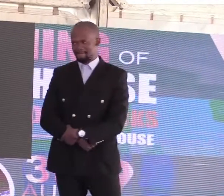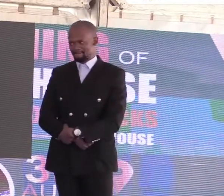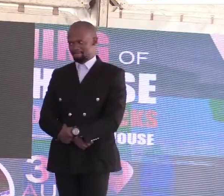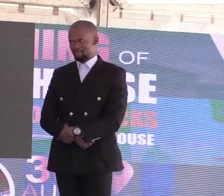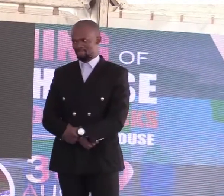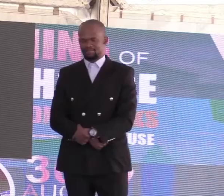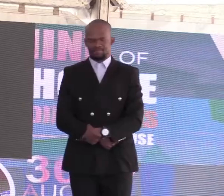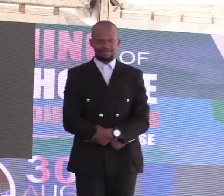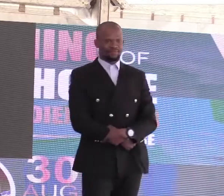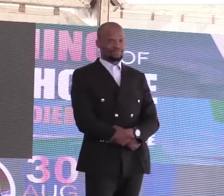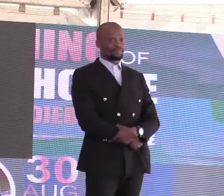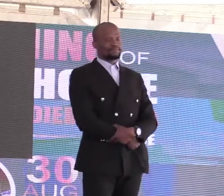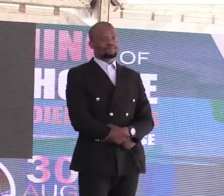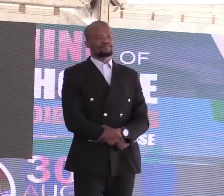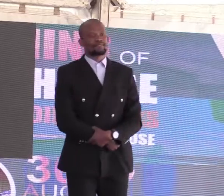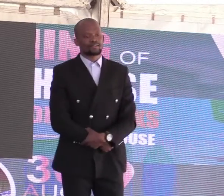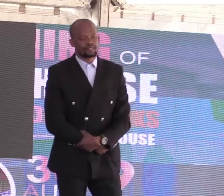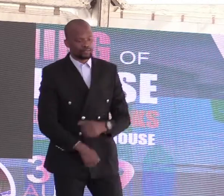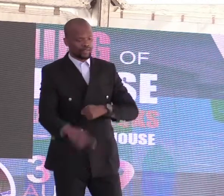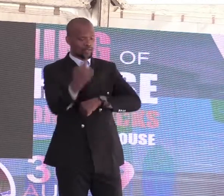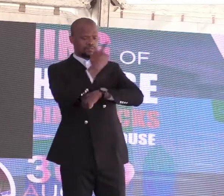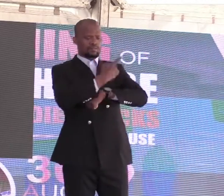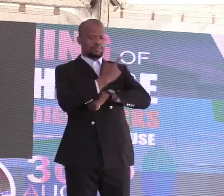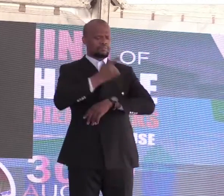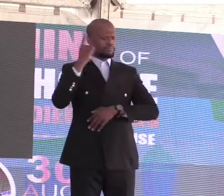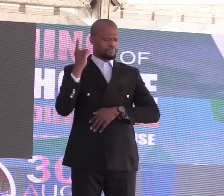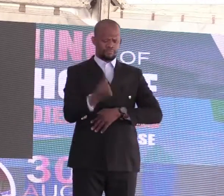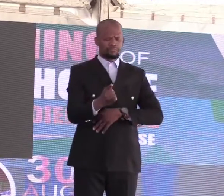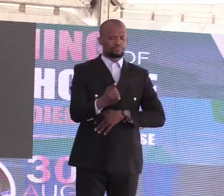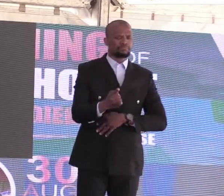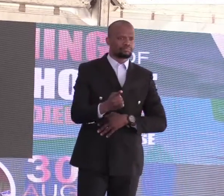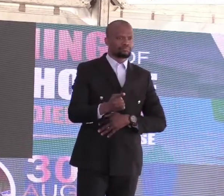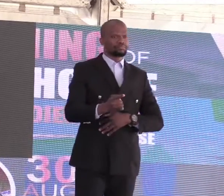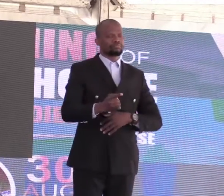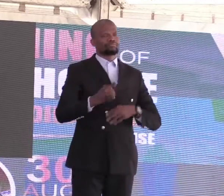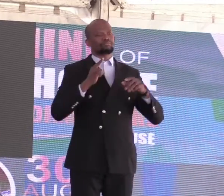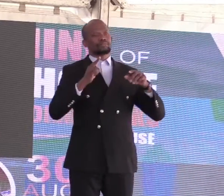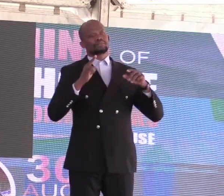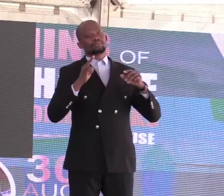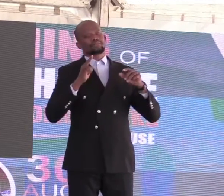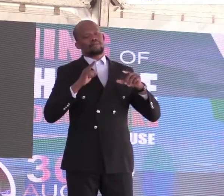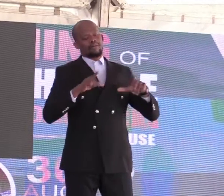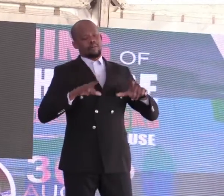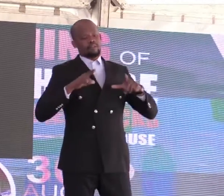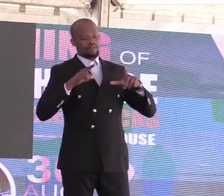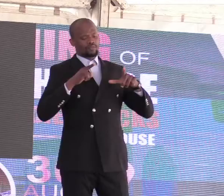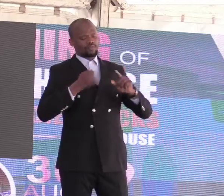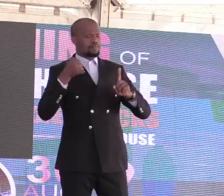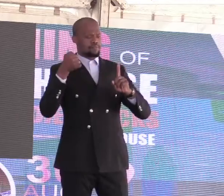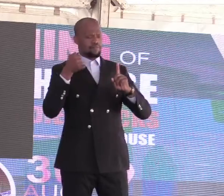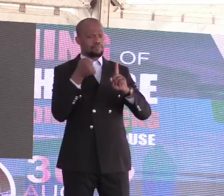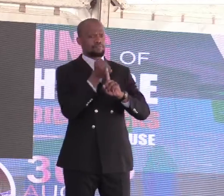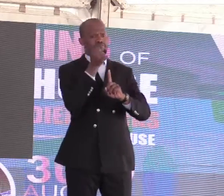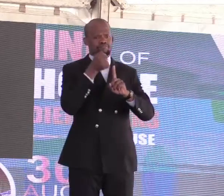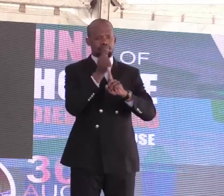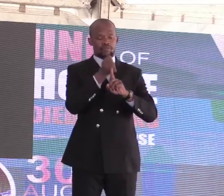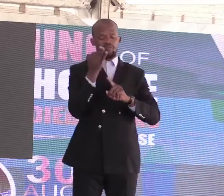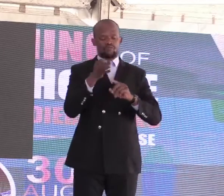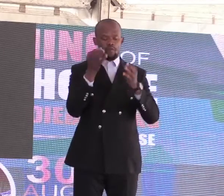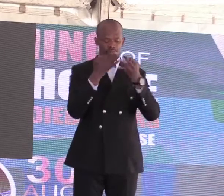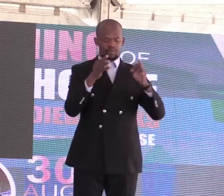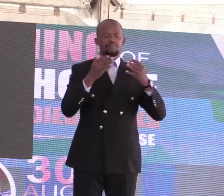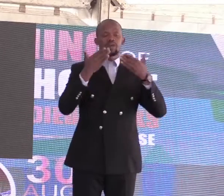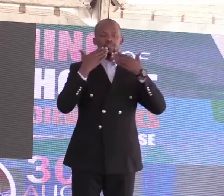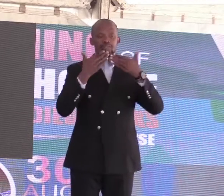A day where we ought to live and strive for freedom in this country. Thank you very much